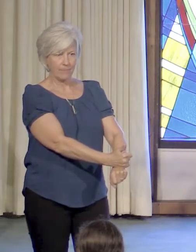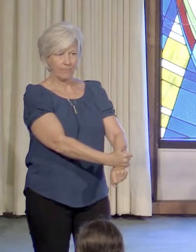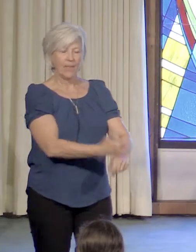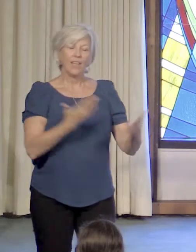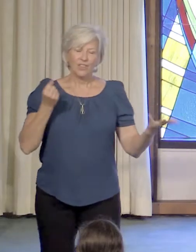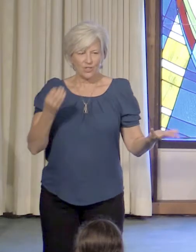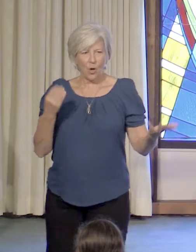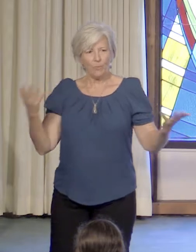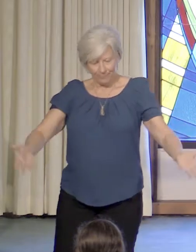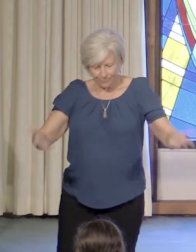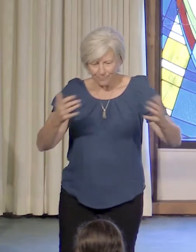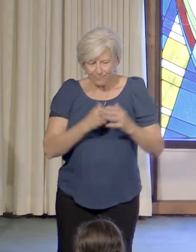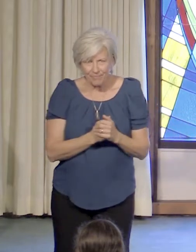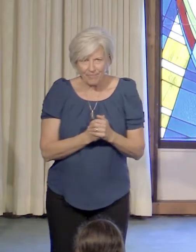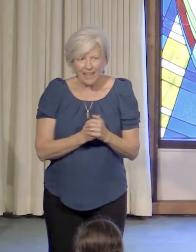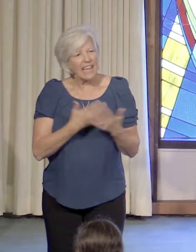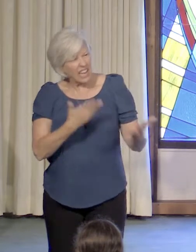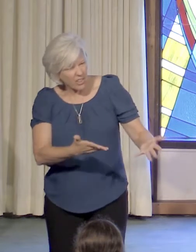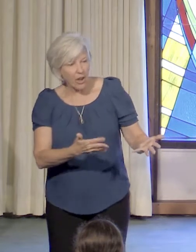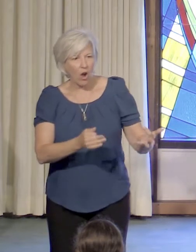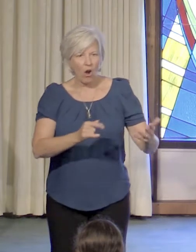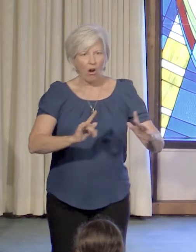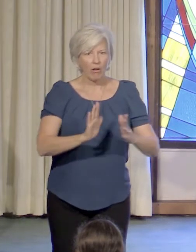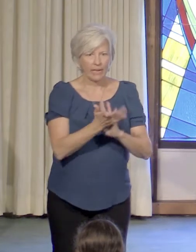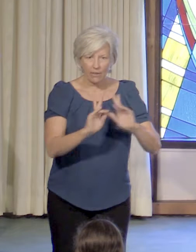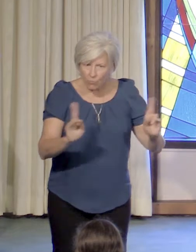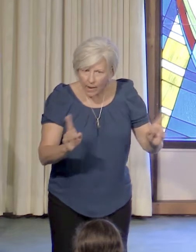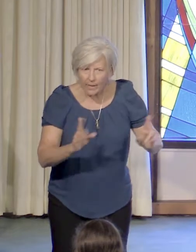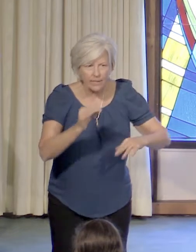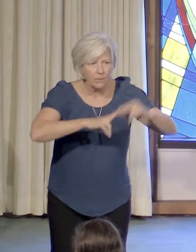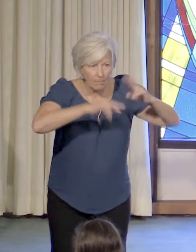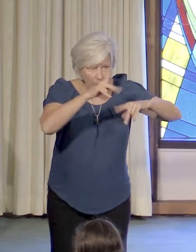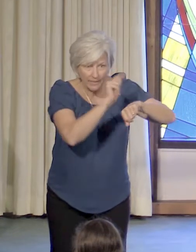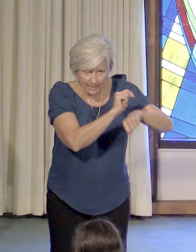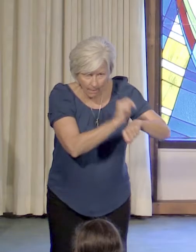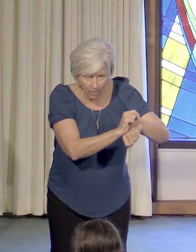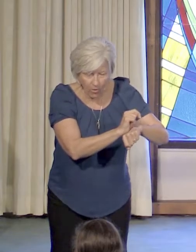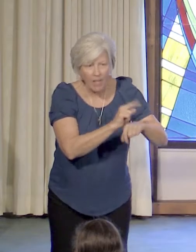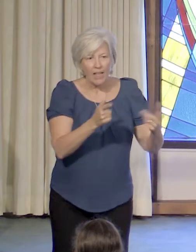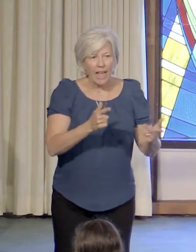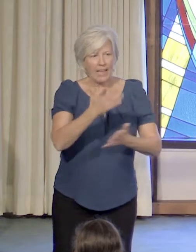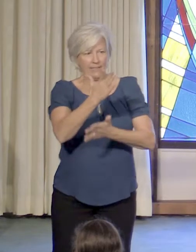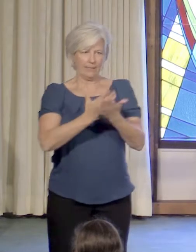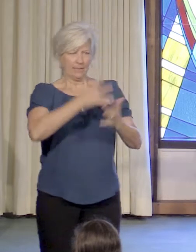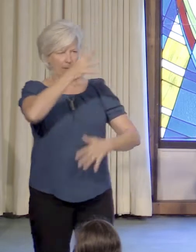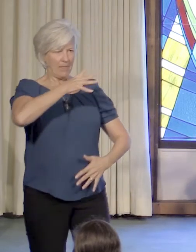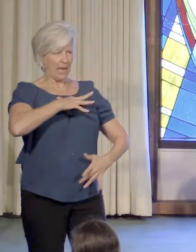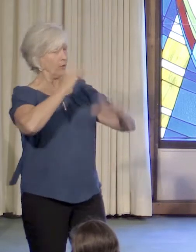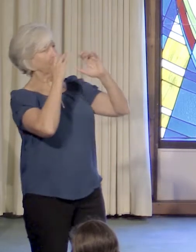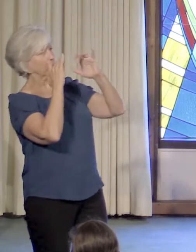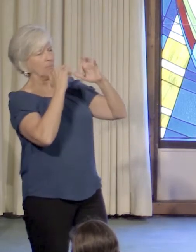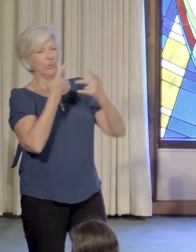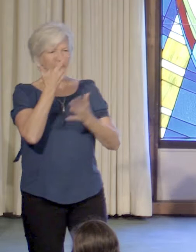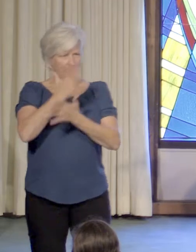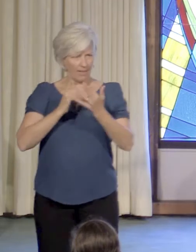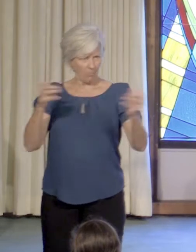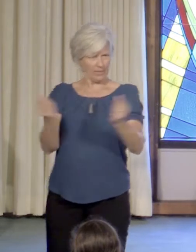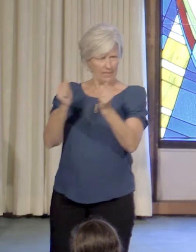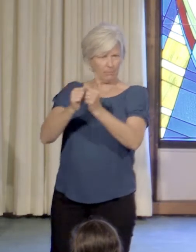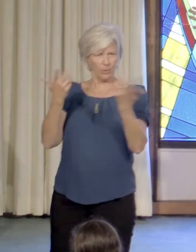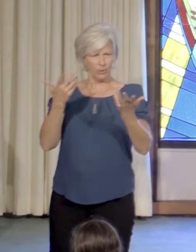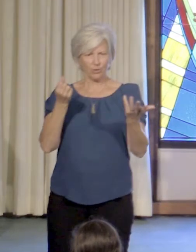So here they are, they're getting ready to, you know, build the temple, right? And they've got some of the guys with trumpets and some of the guys with cymbals. So they've got